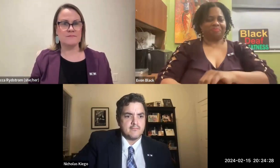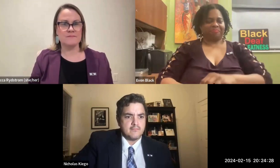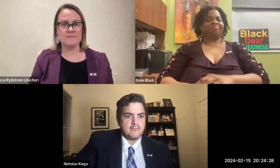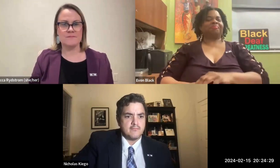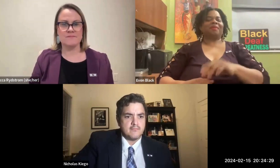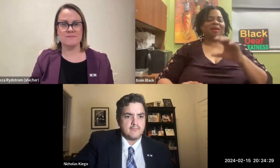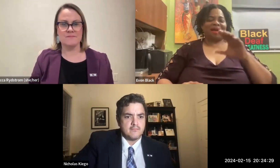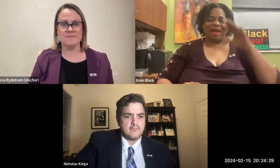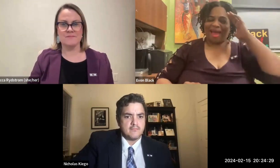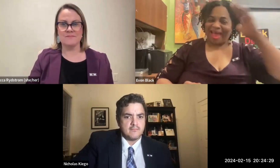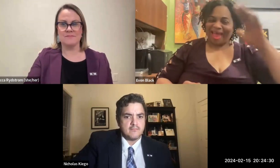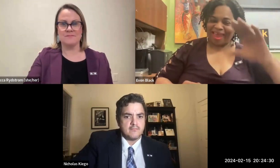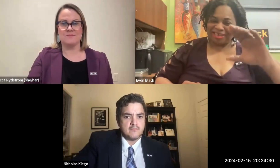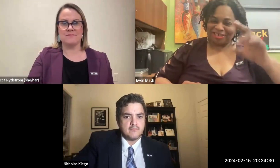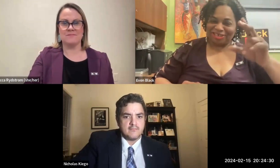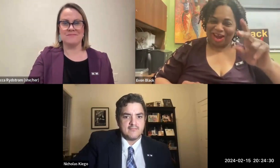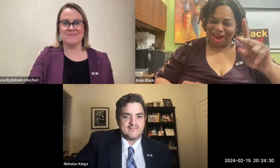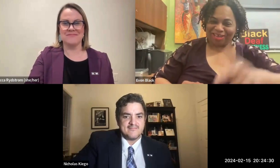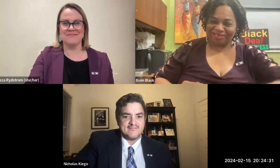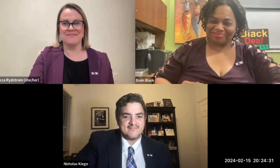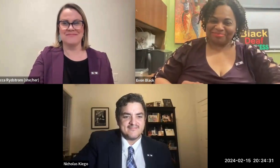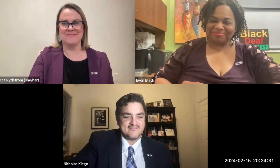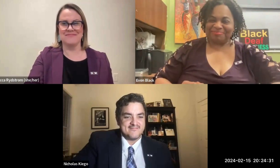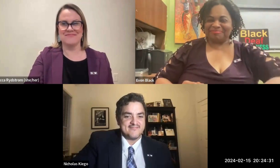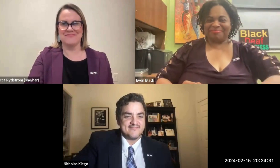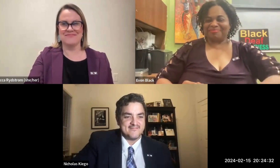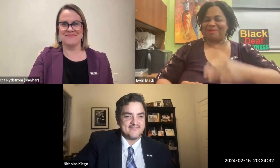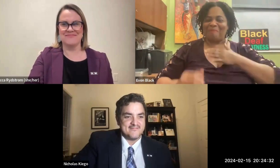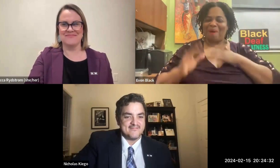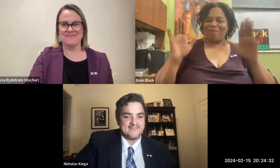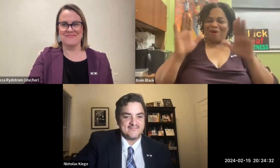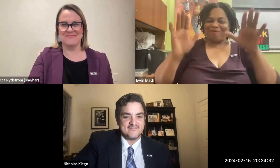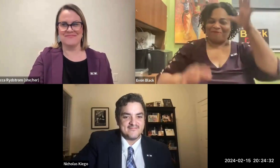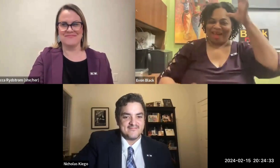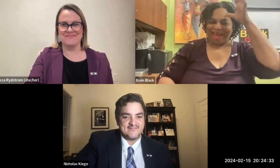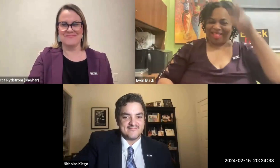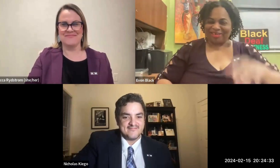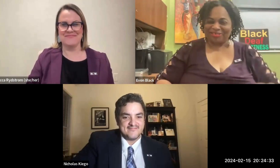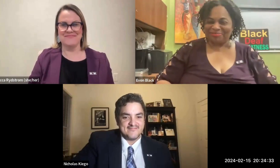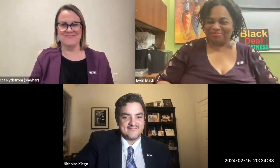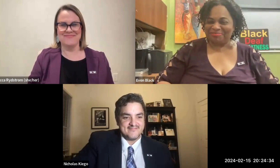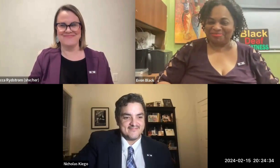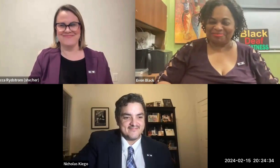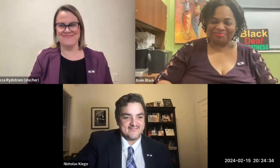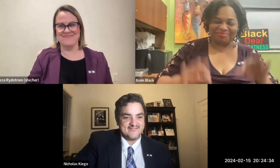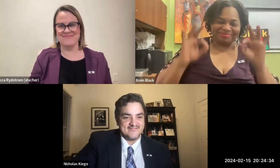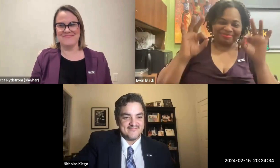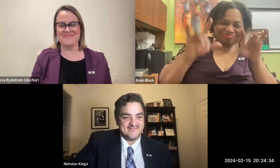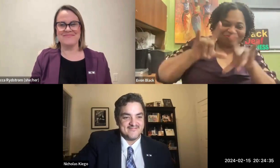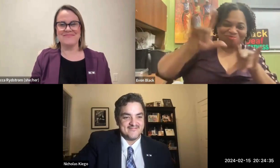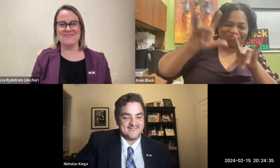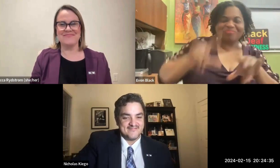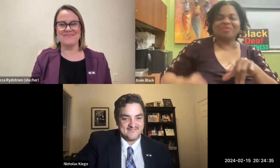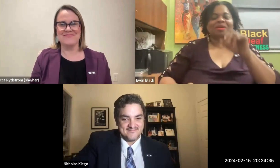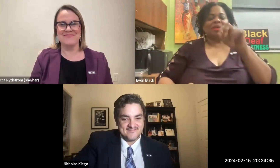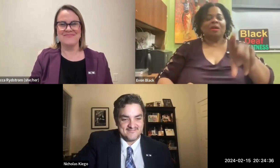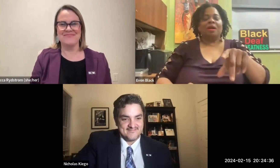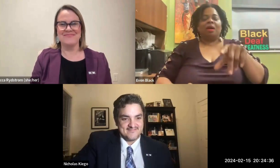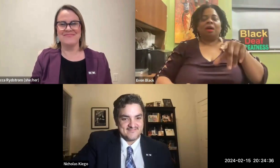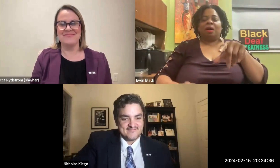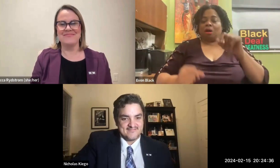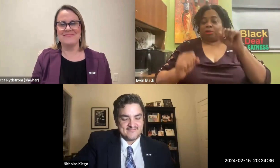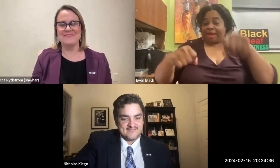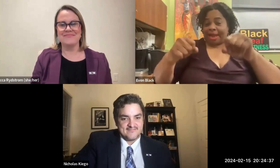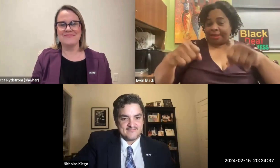well as the upcoming memorial. Hey, Chuck, my wonderful father.